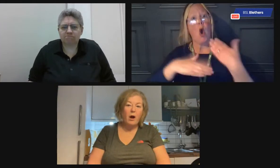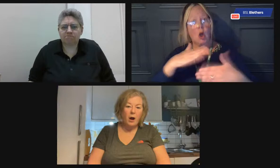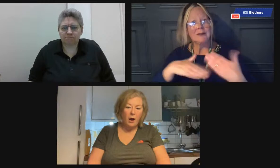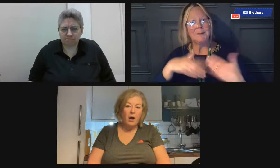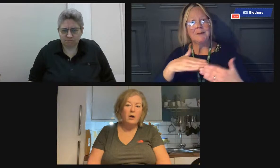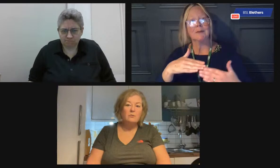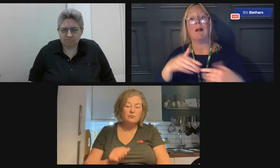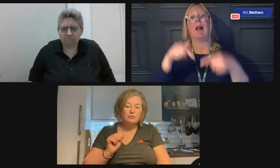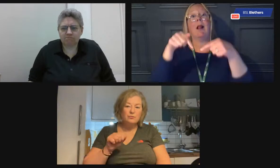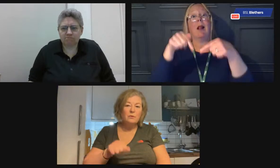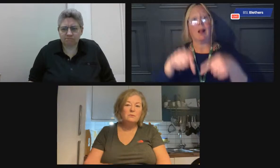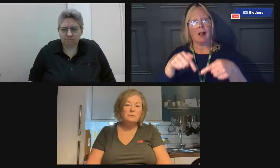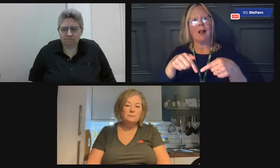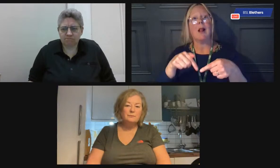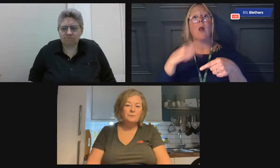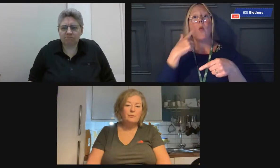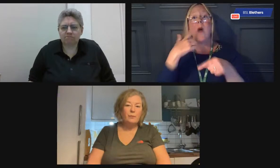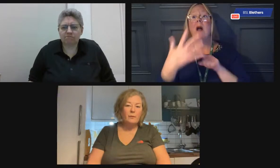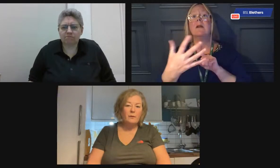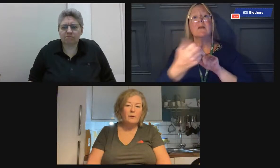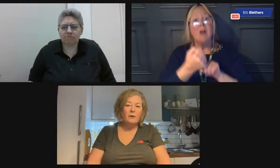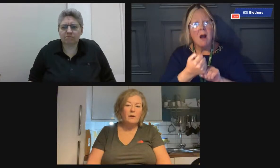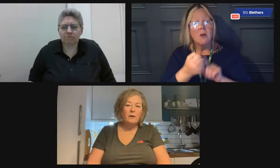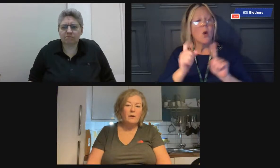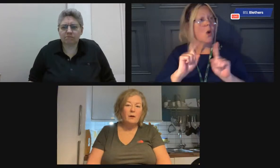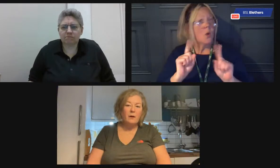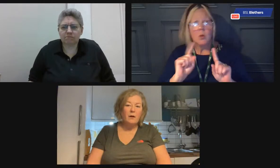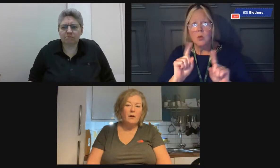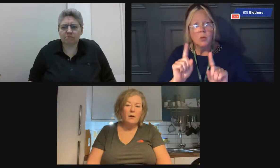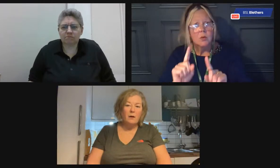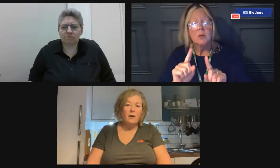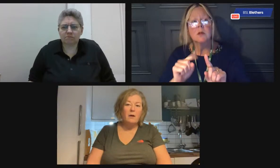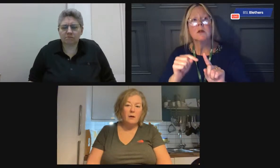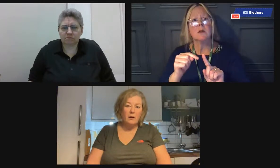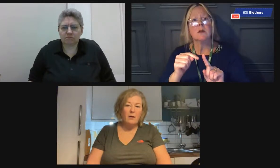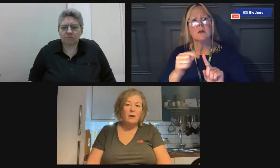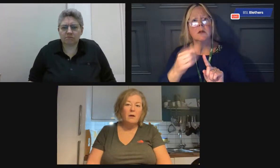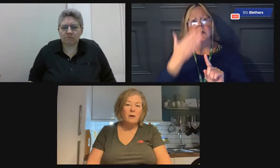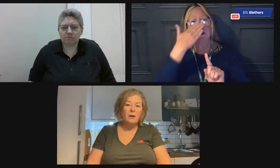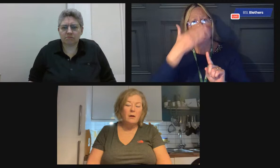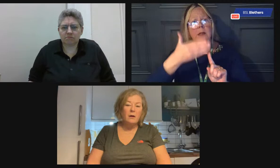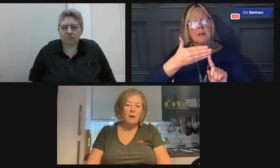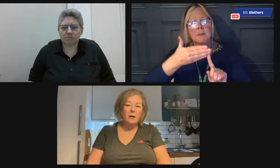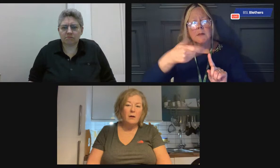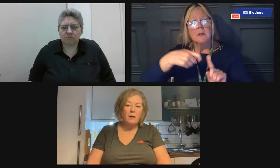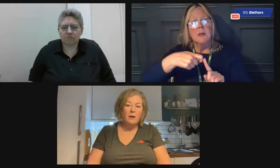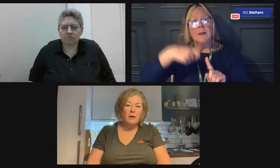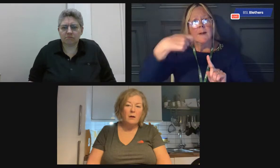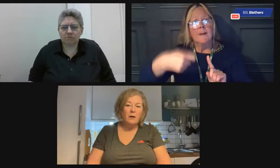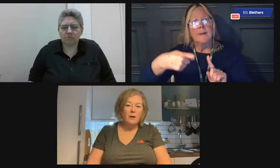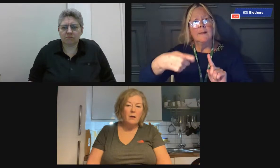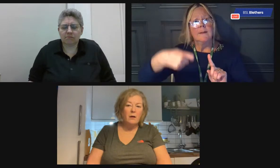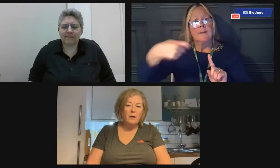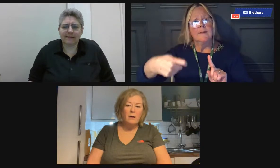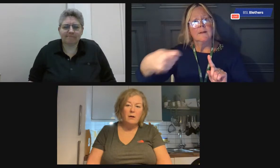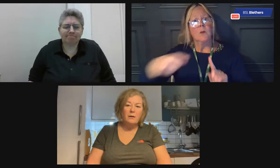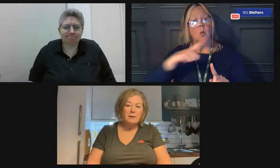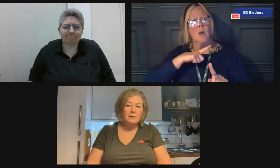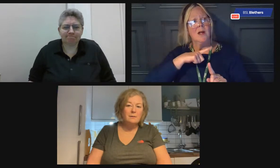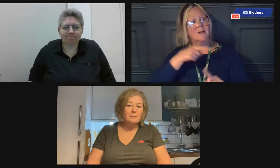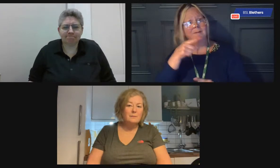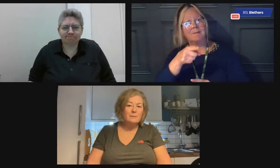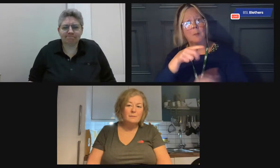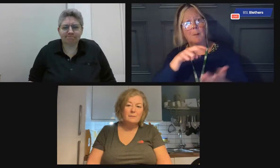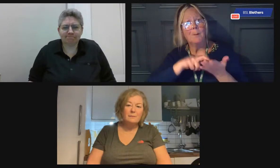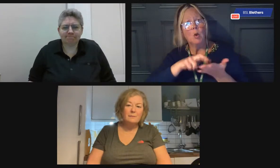get referred to the hospital, and then from the hospital, you know, you're diagnosed, and then you get a pathway.